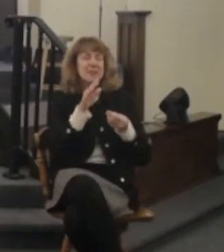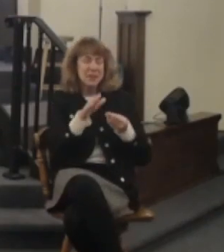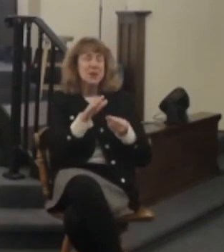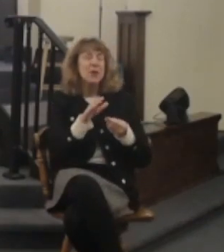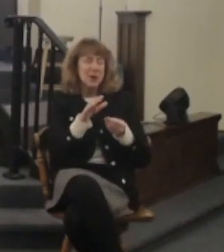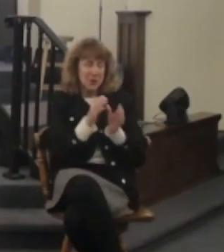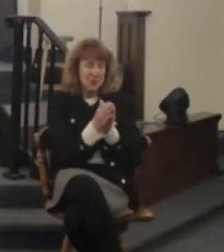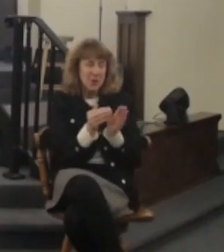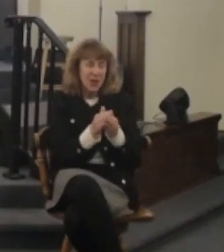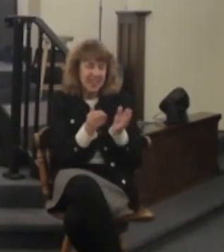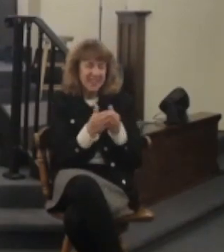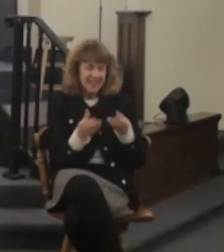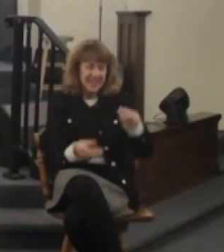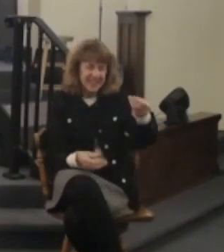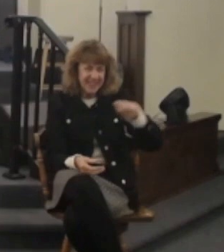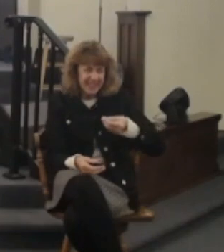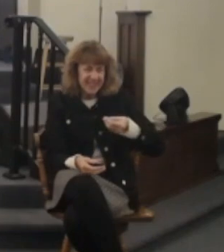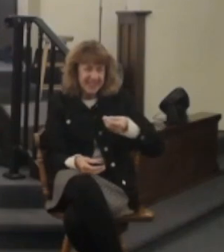money. Okay, all right.